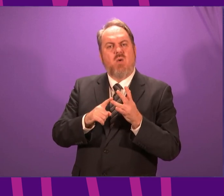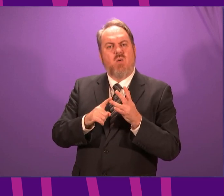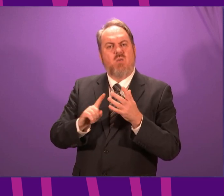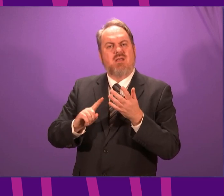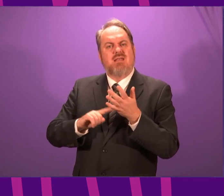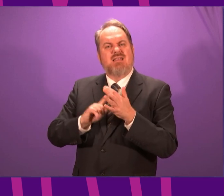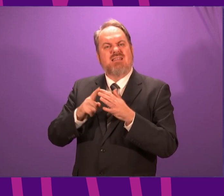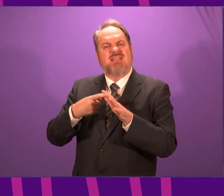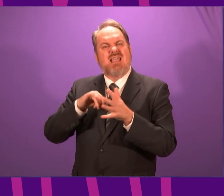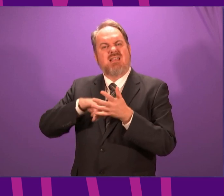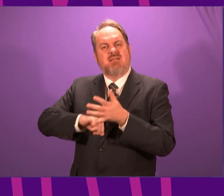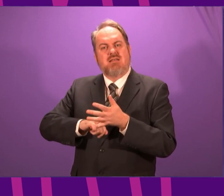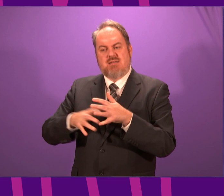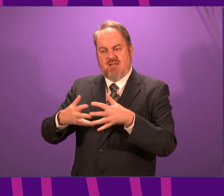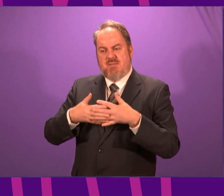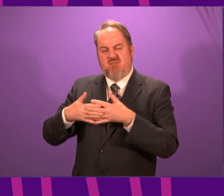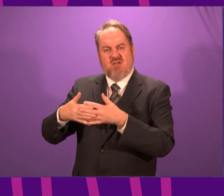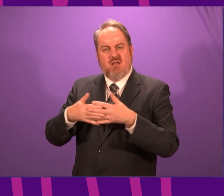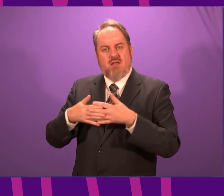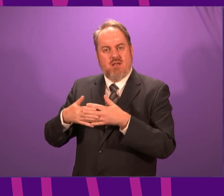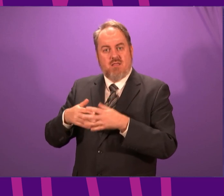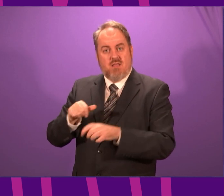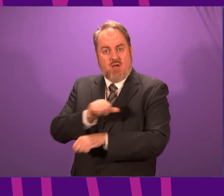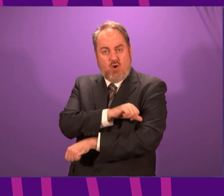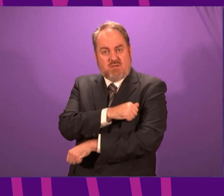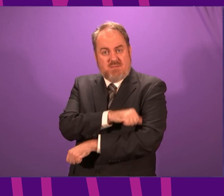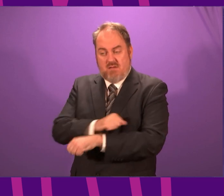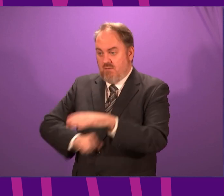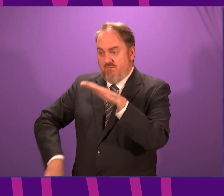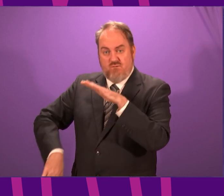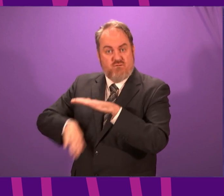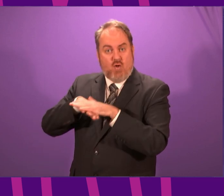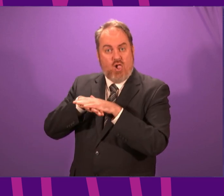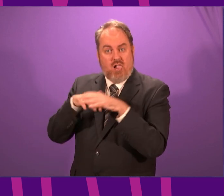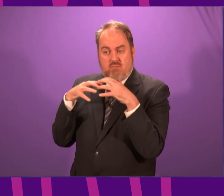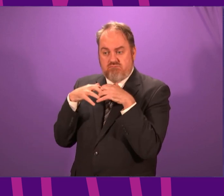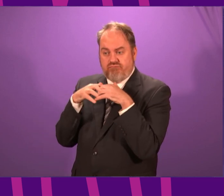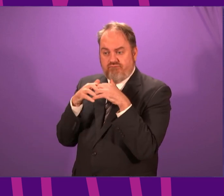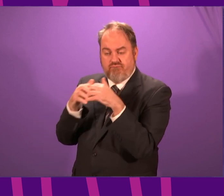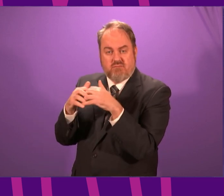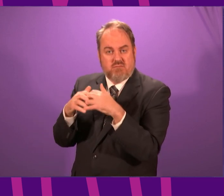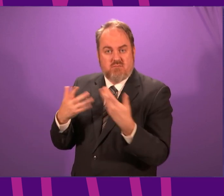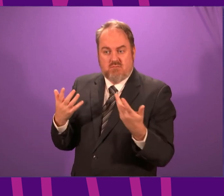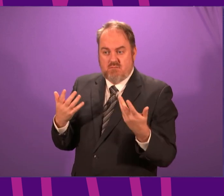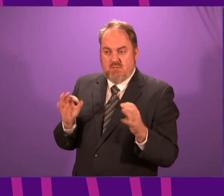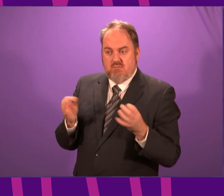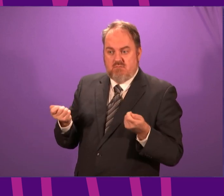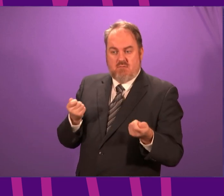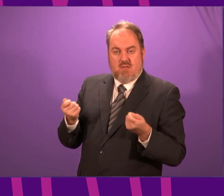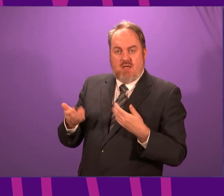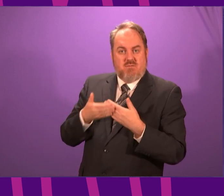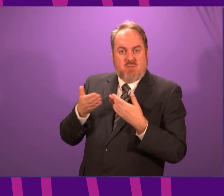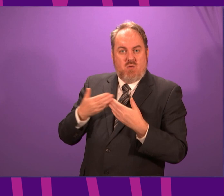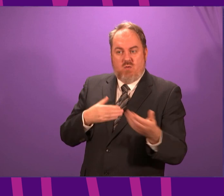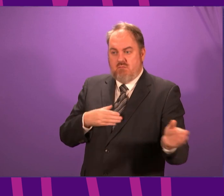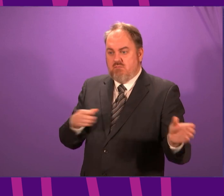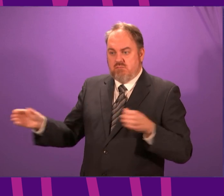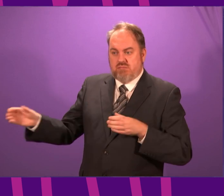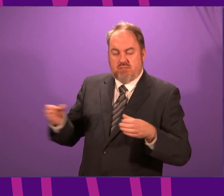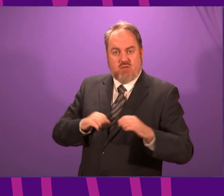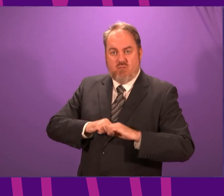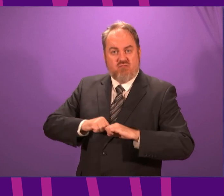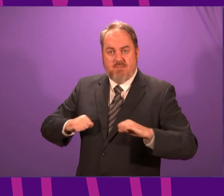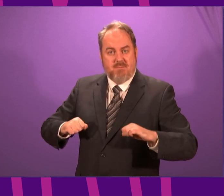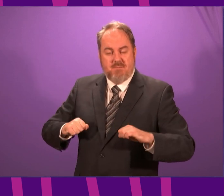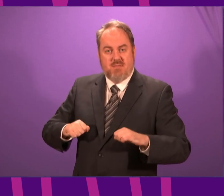have reached full capacity as cases rise sharply and the health system comes under immense strain, requiring health officials